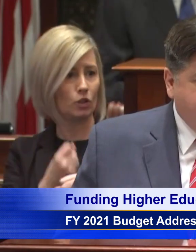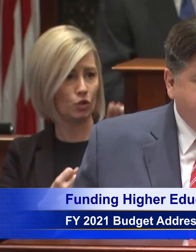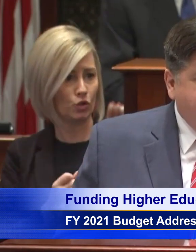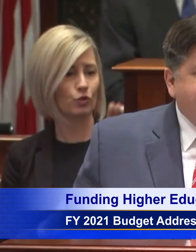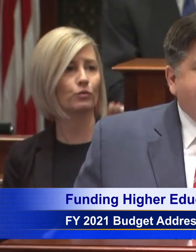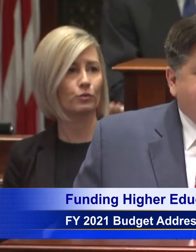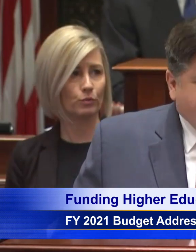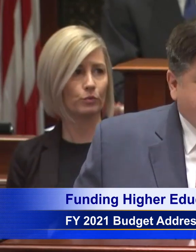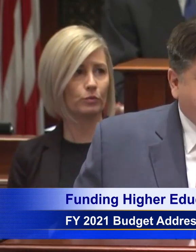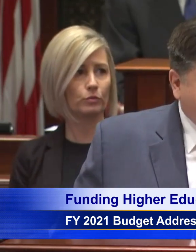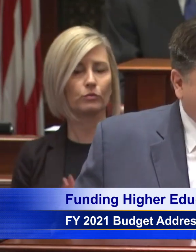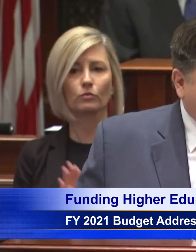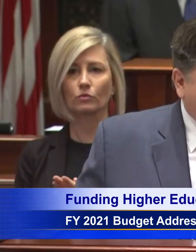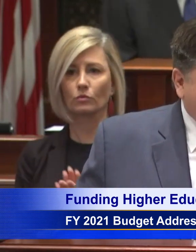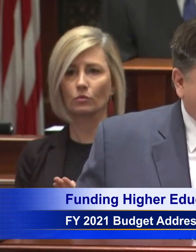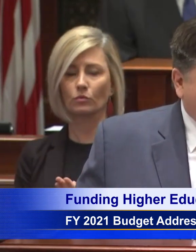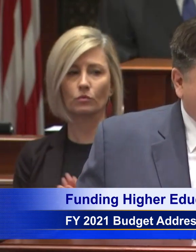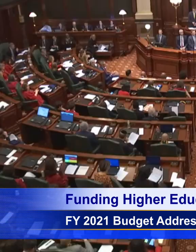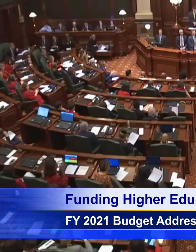year.